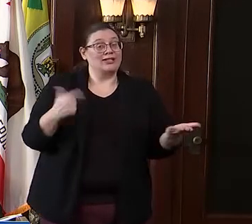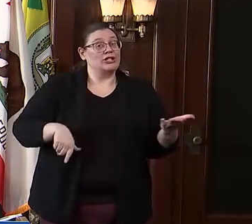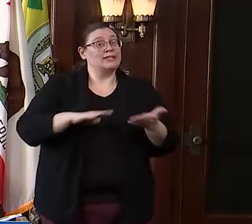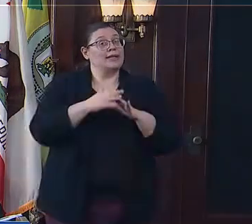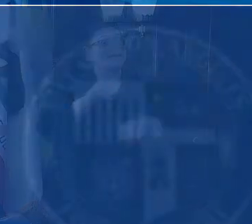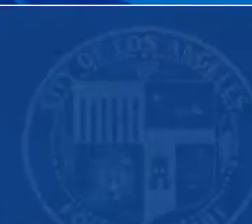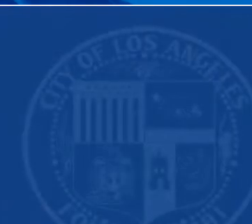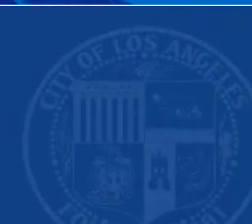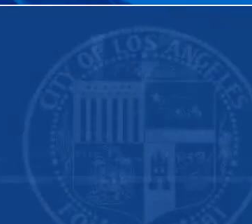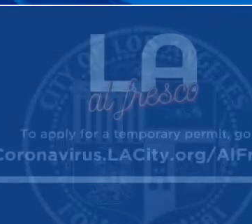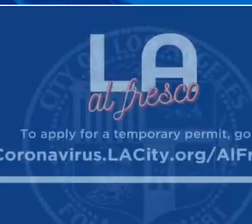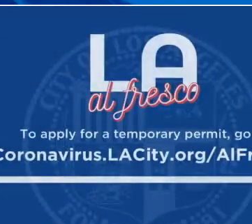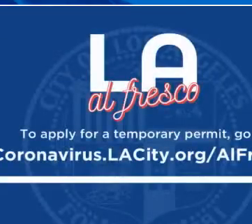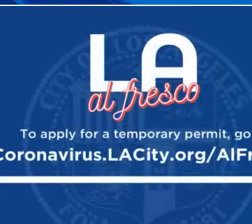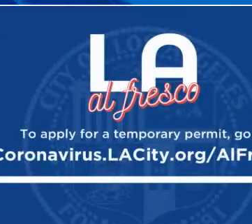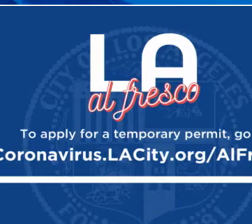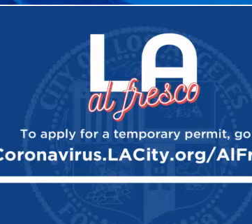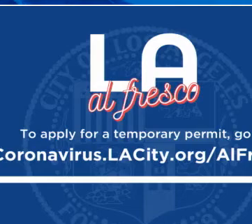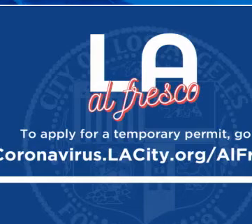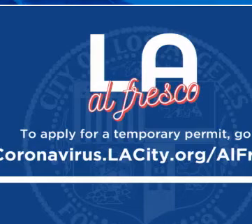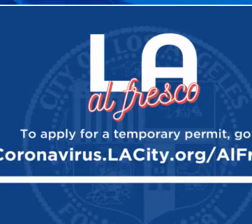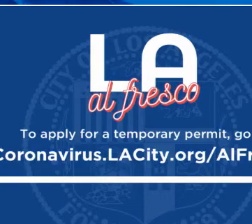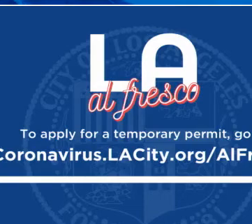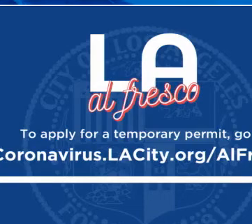apply for this program at